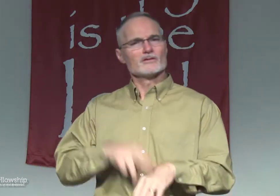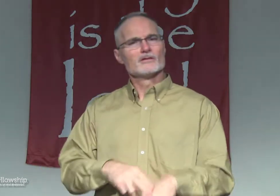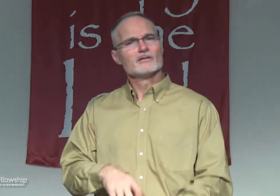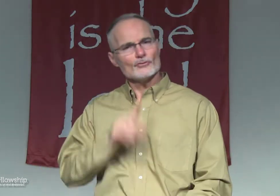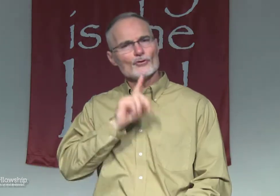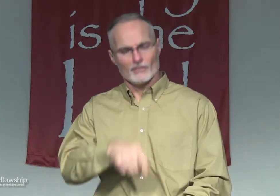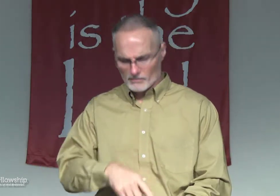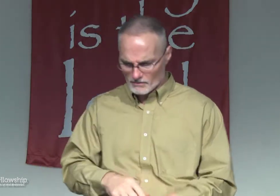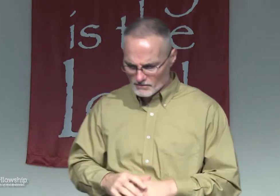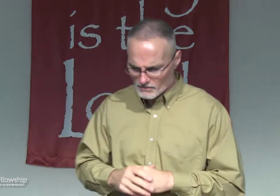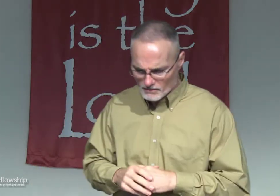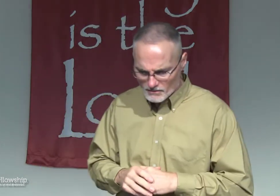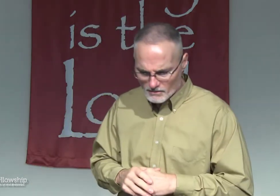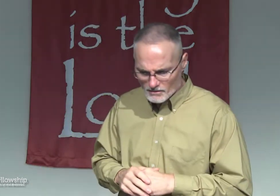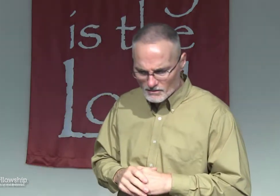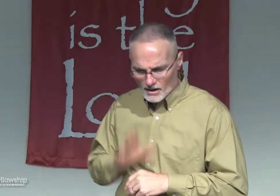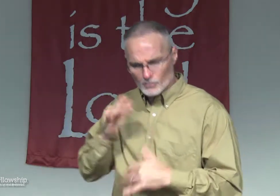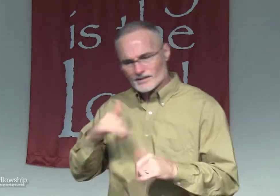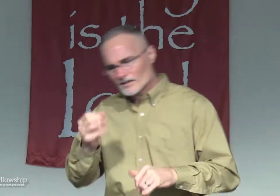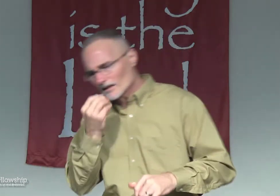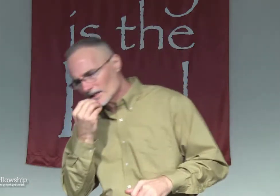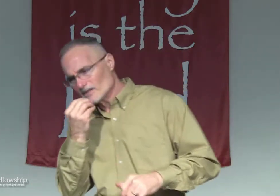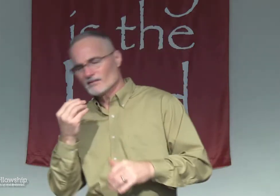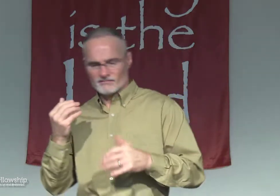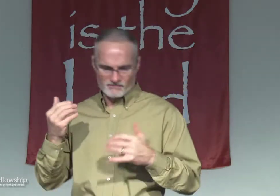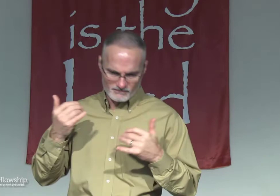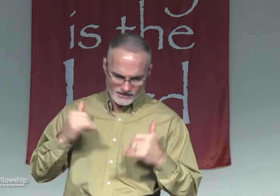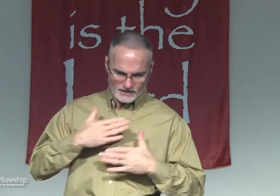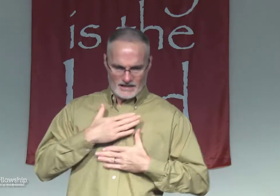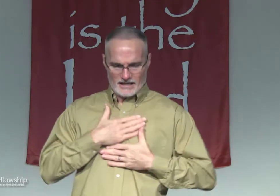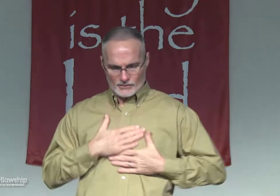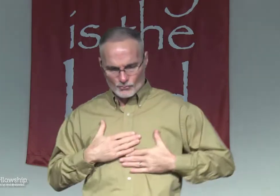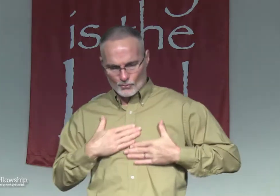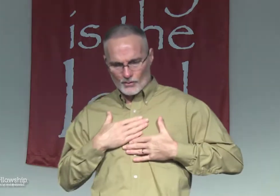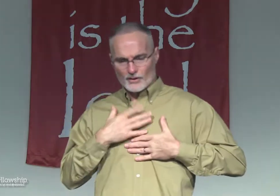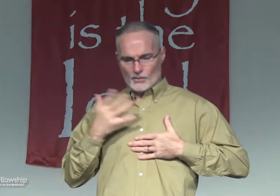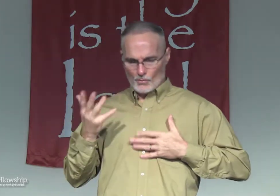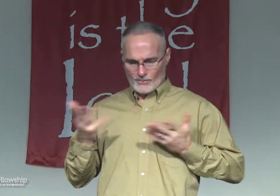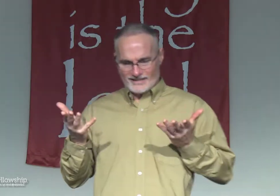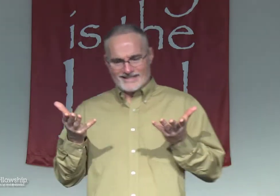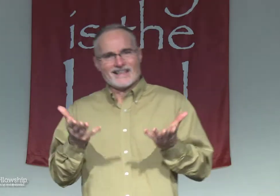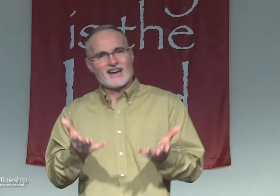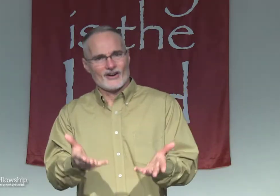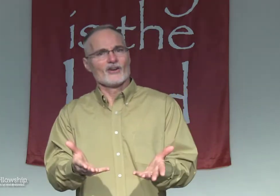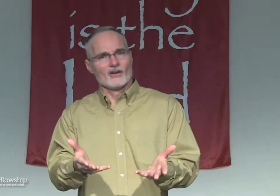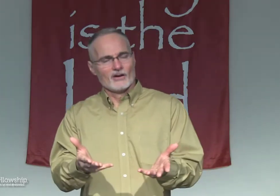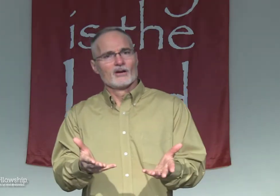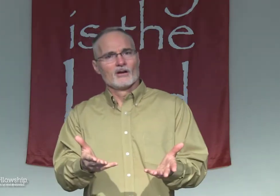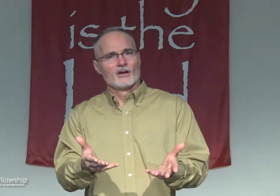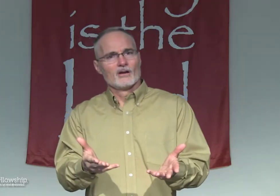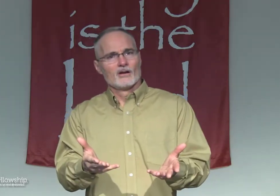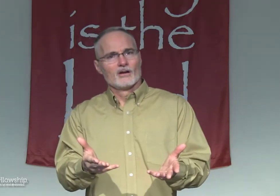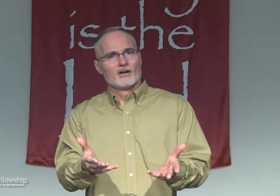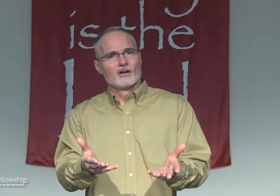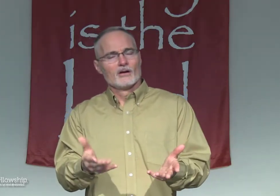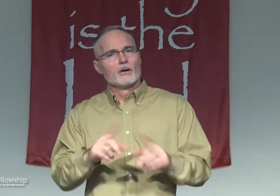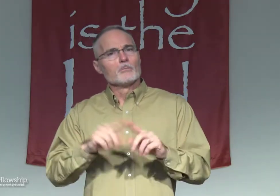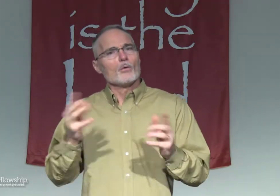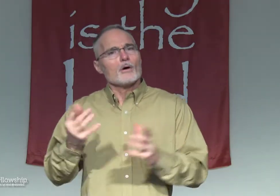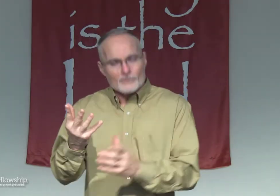life still be good? Of course it would be. I would still eat. I would still be able to enjoy what's